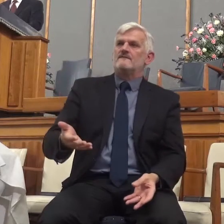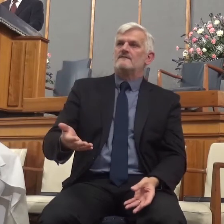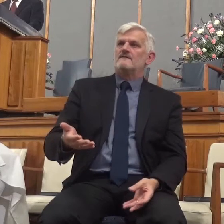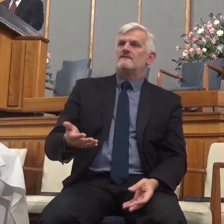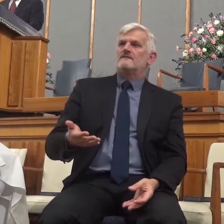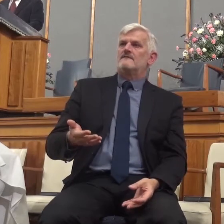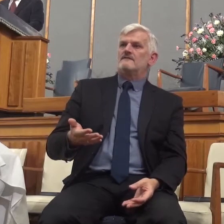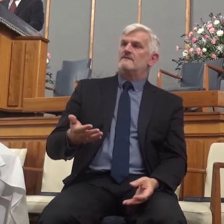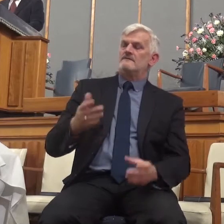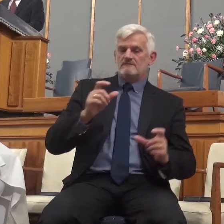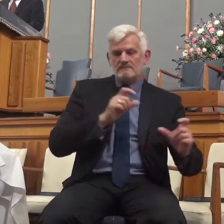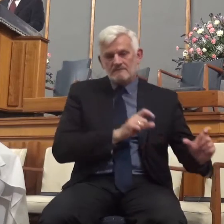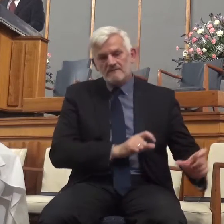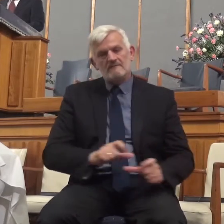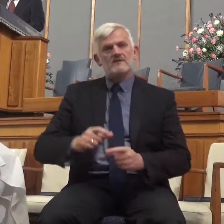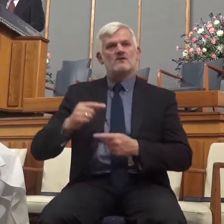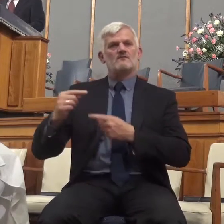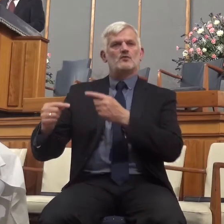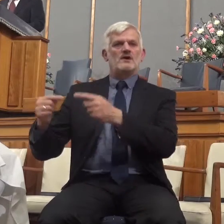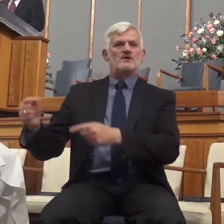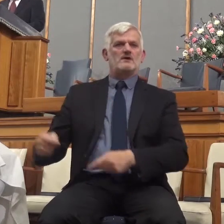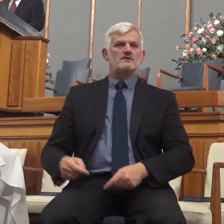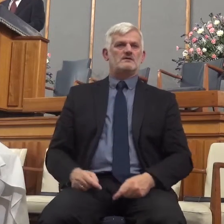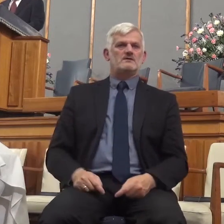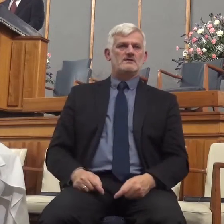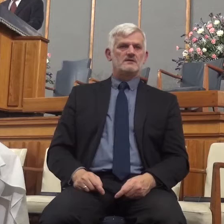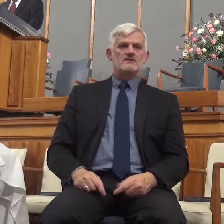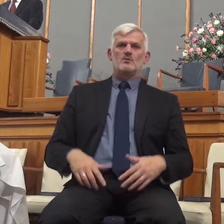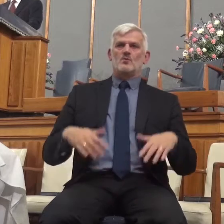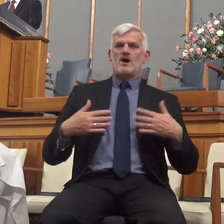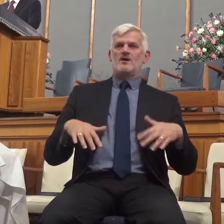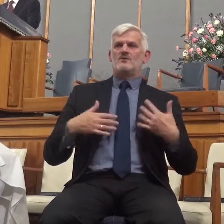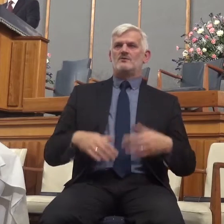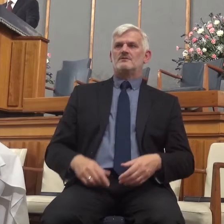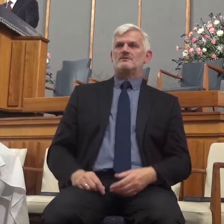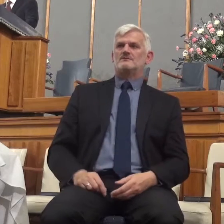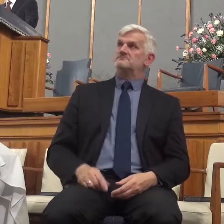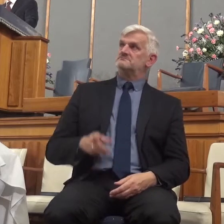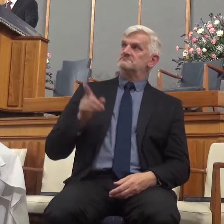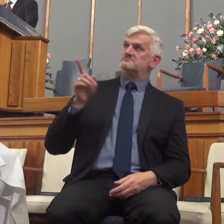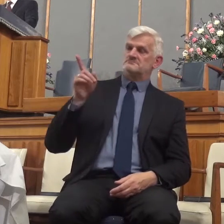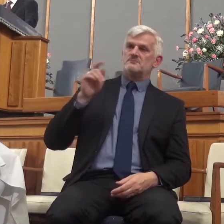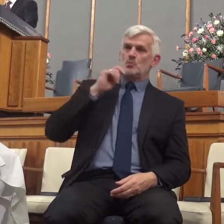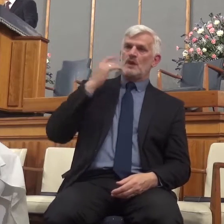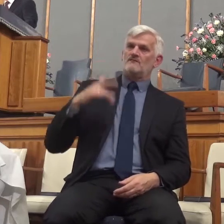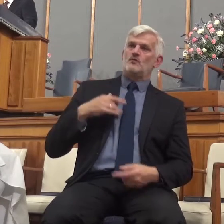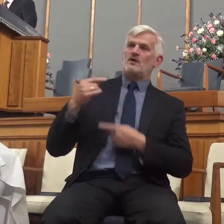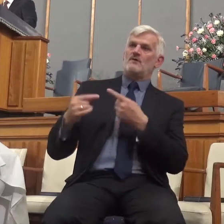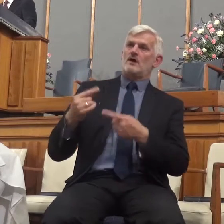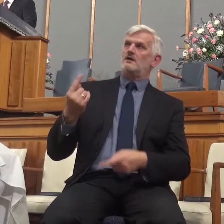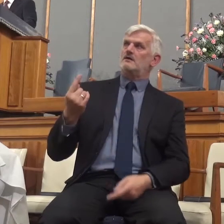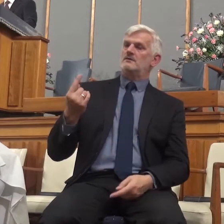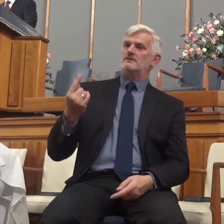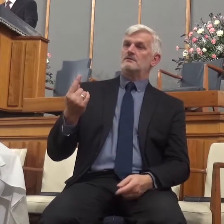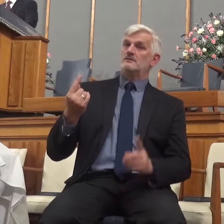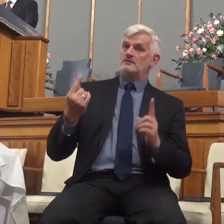endureth forever. He's the one who will live forever, and all who are with